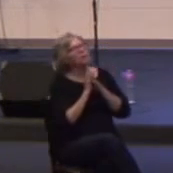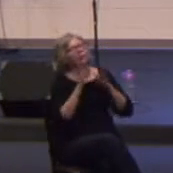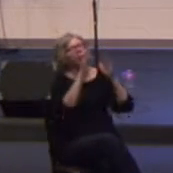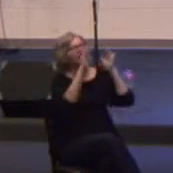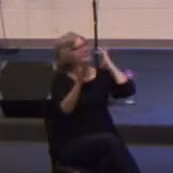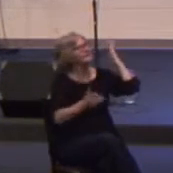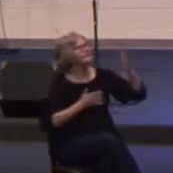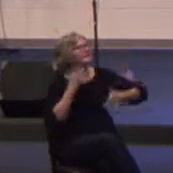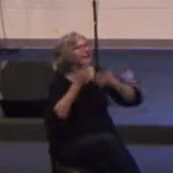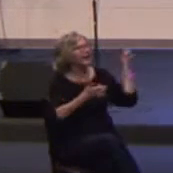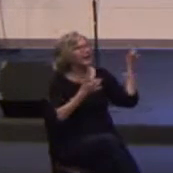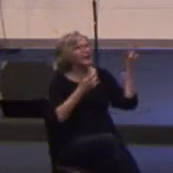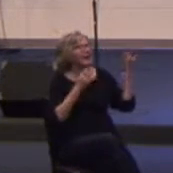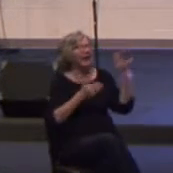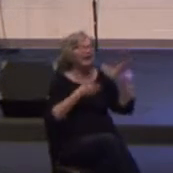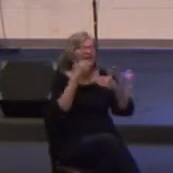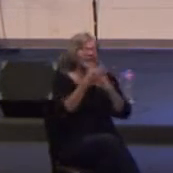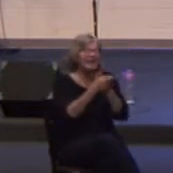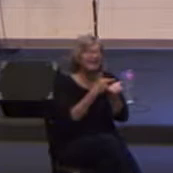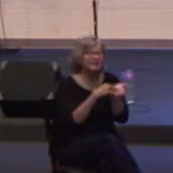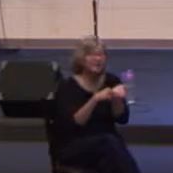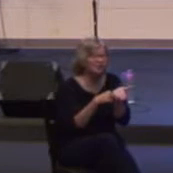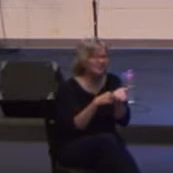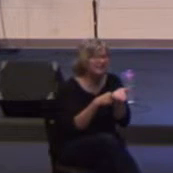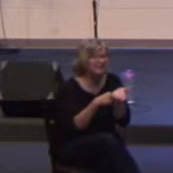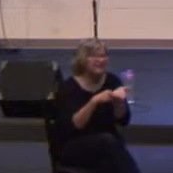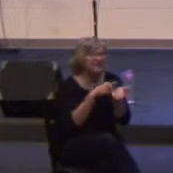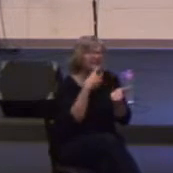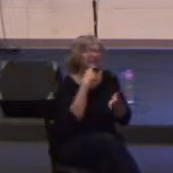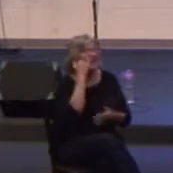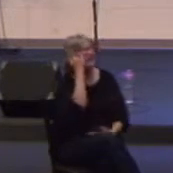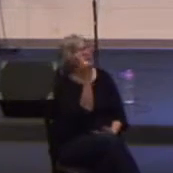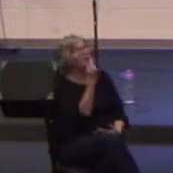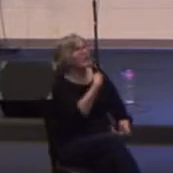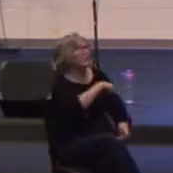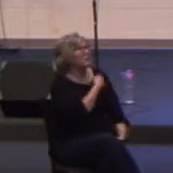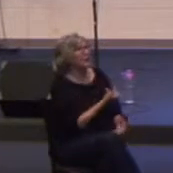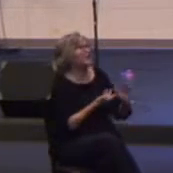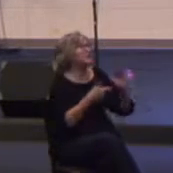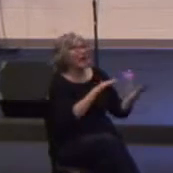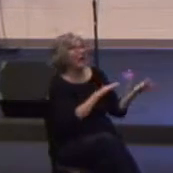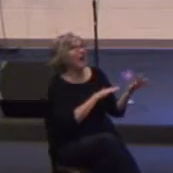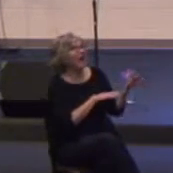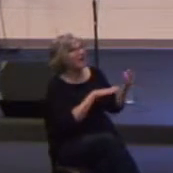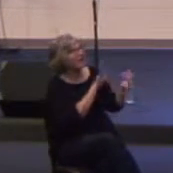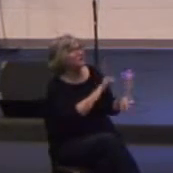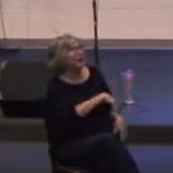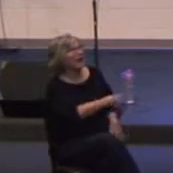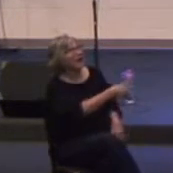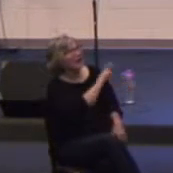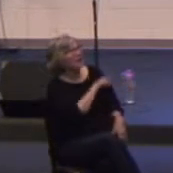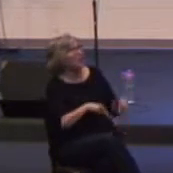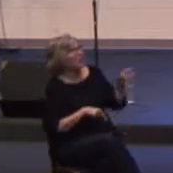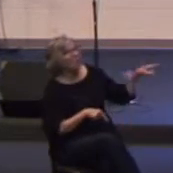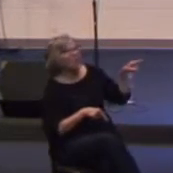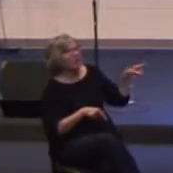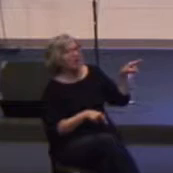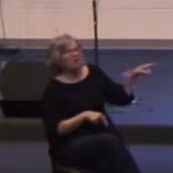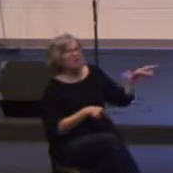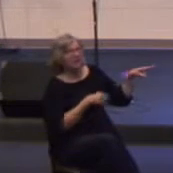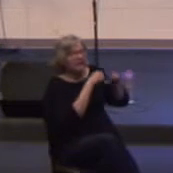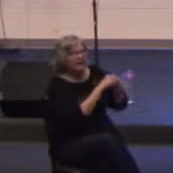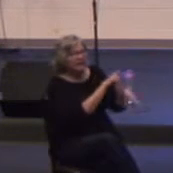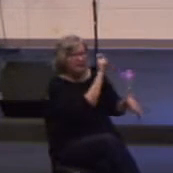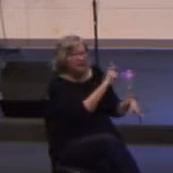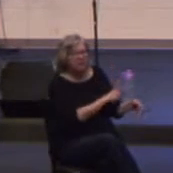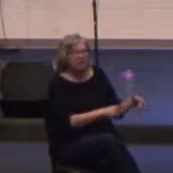excitement. And then the very next verse is where they say, if only we had died by the Lord's hand in